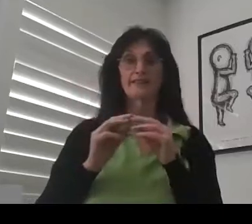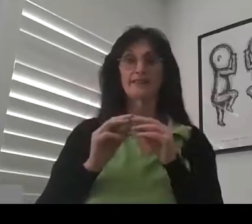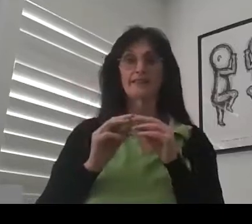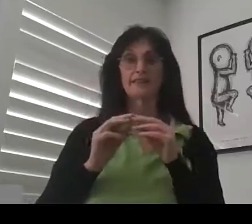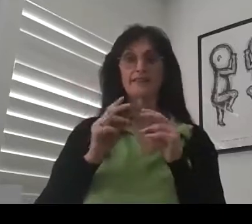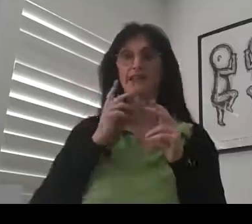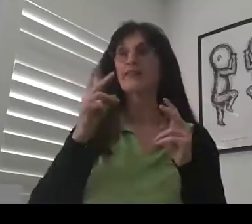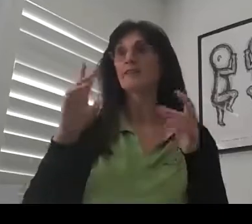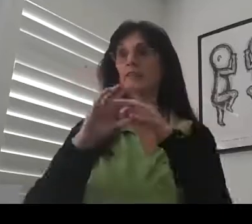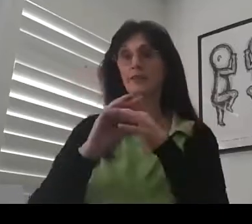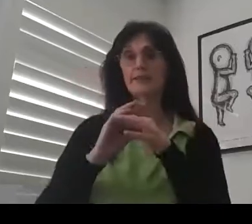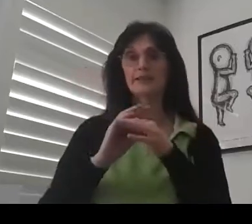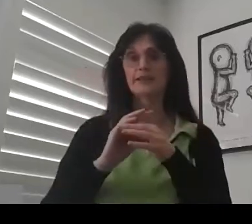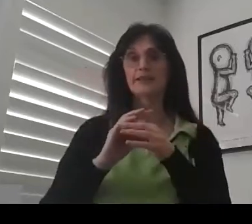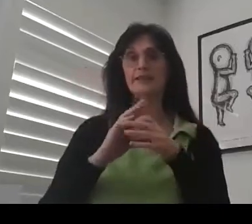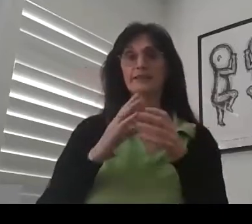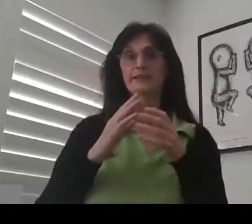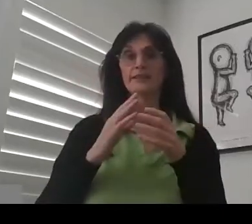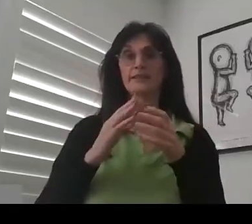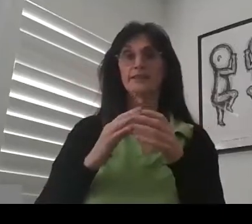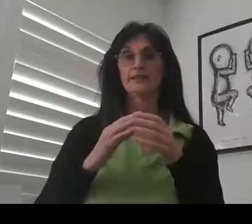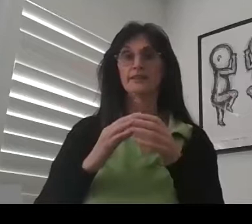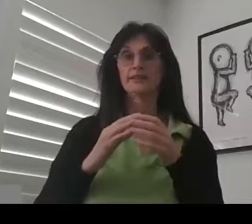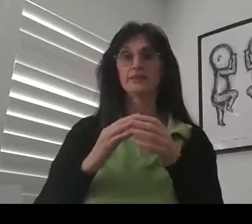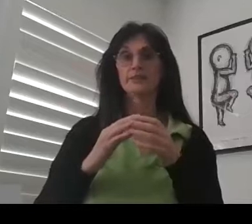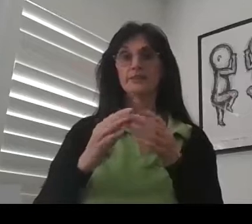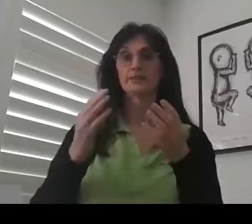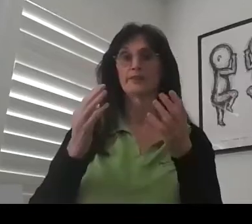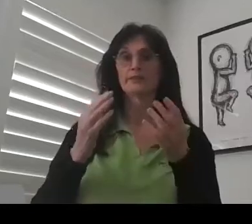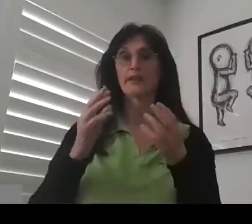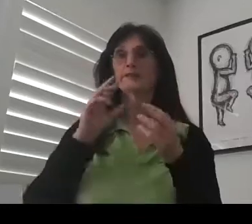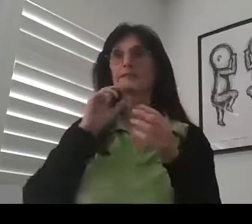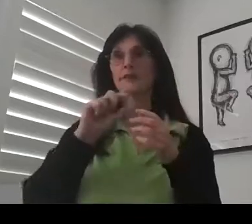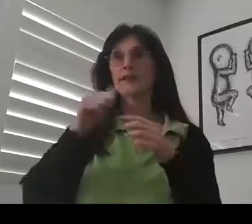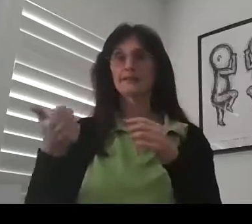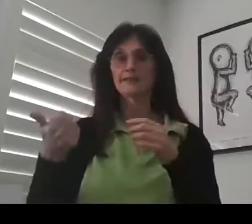Thanks for joining us this morning. We will see you next time.